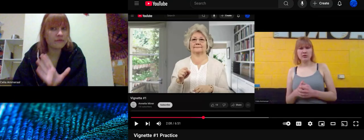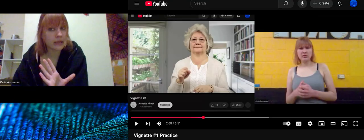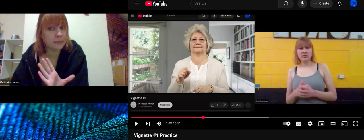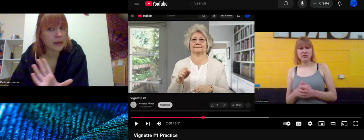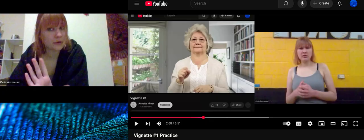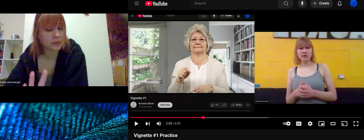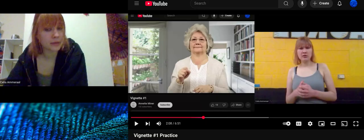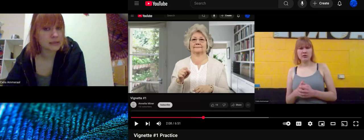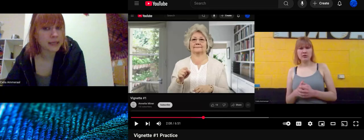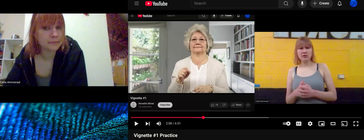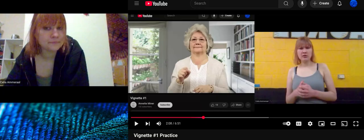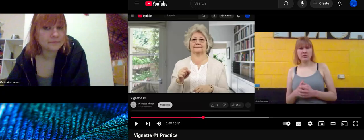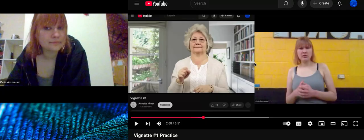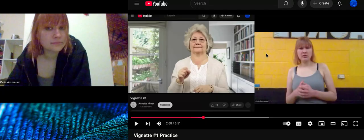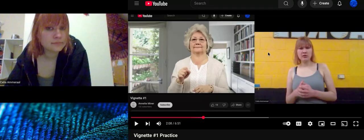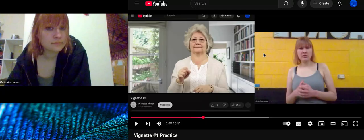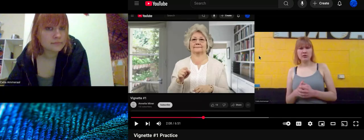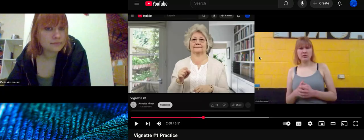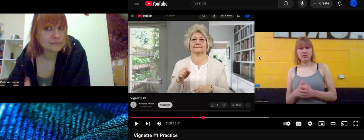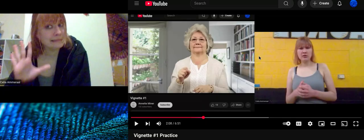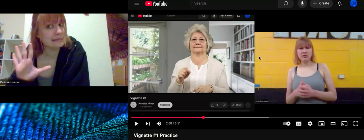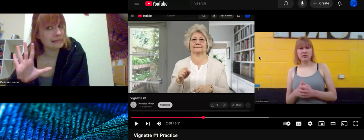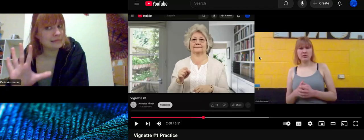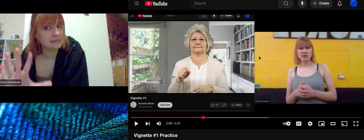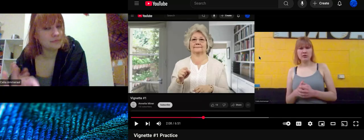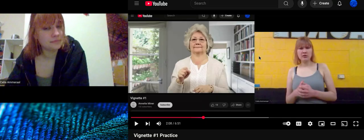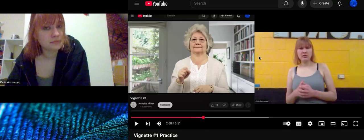I feel like impact would have been the same.